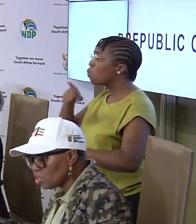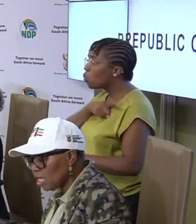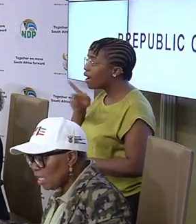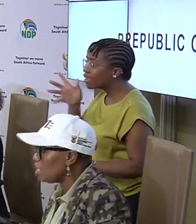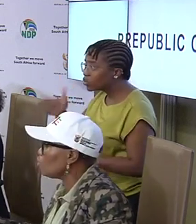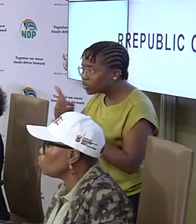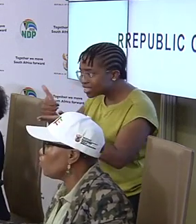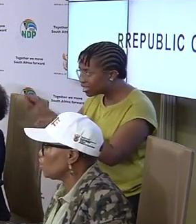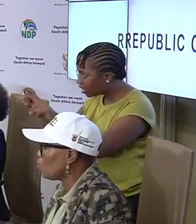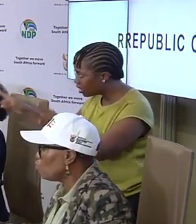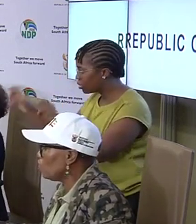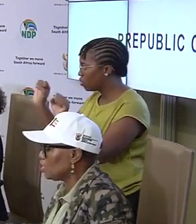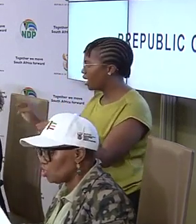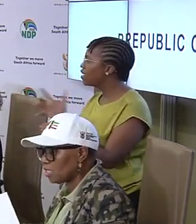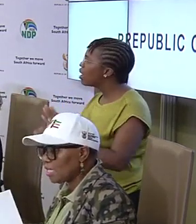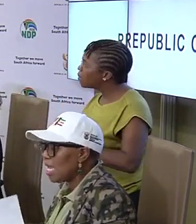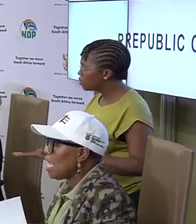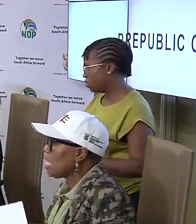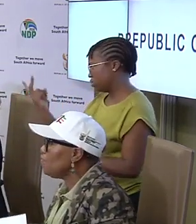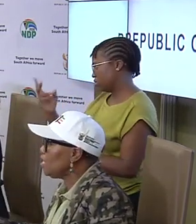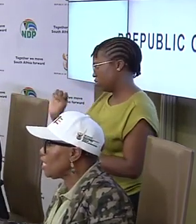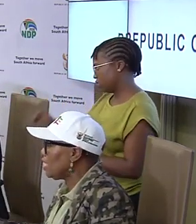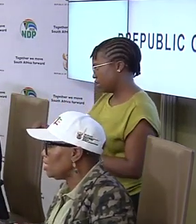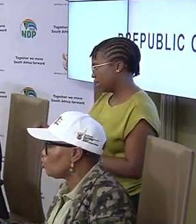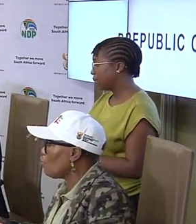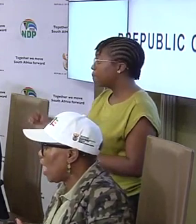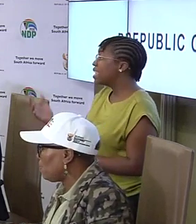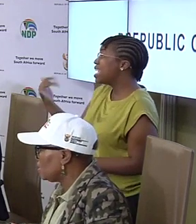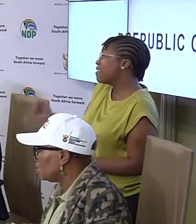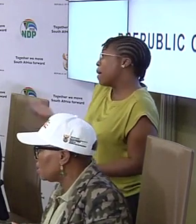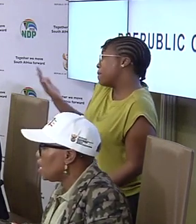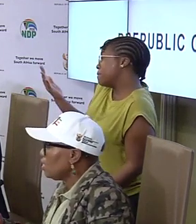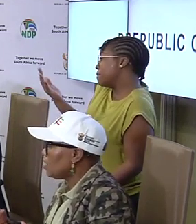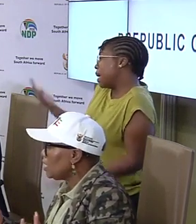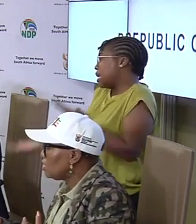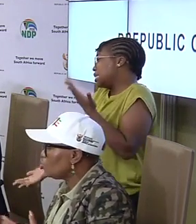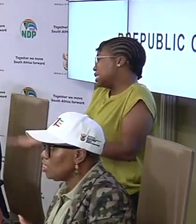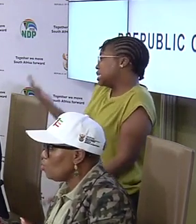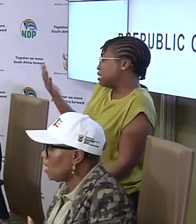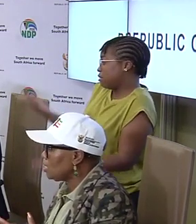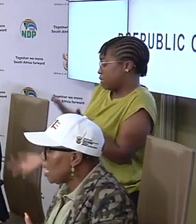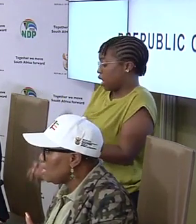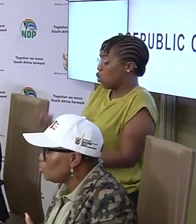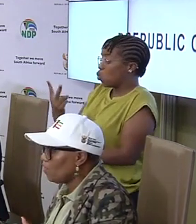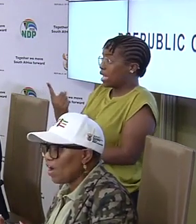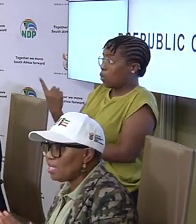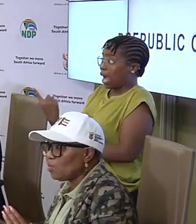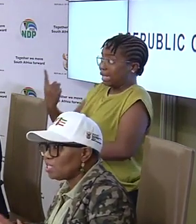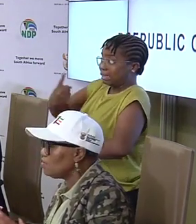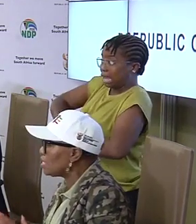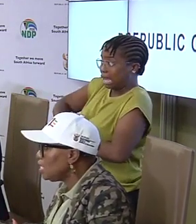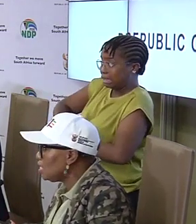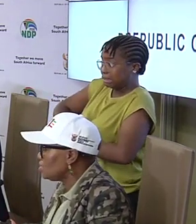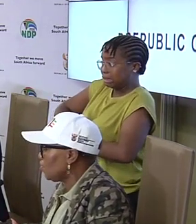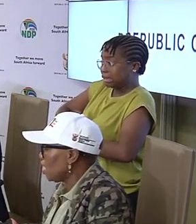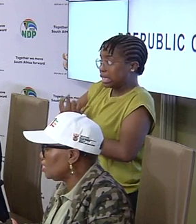own good, it is also for the good of the children. If in case it so happens that the 21 days we find